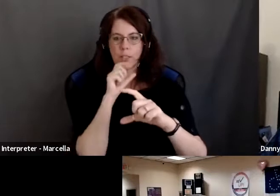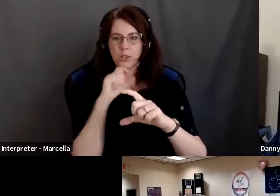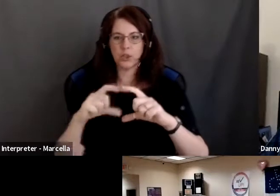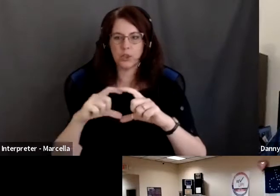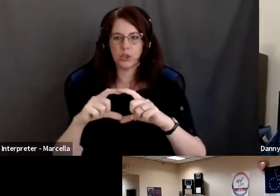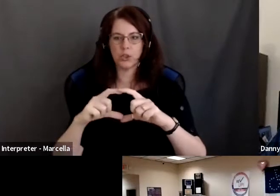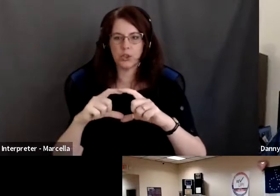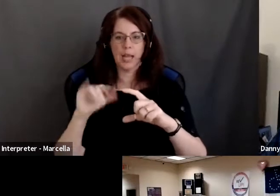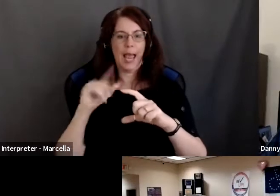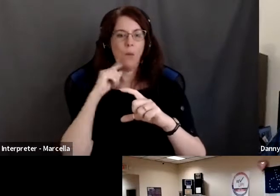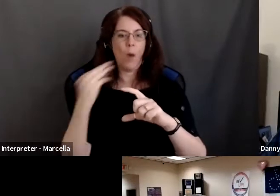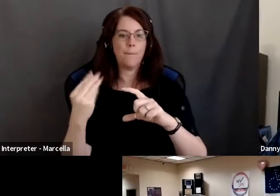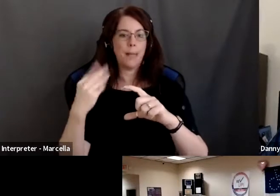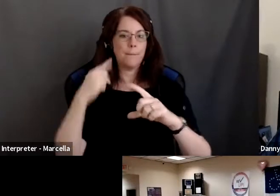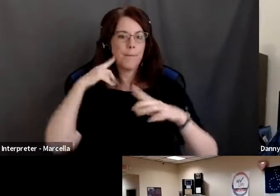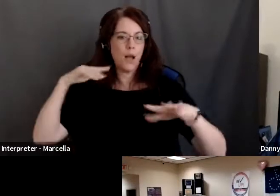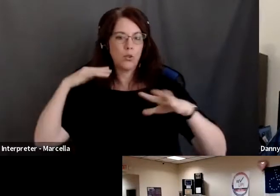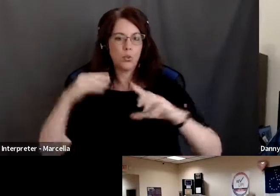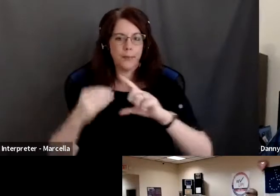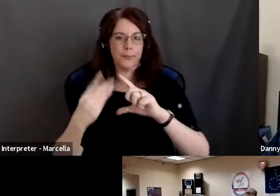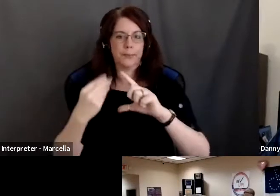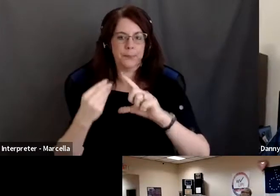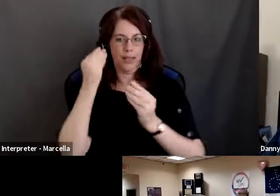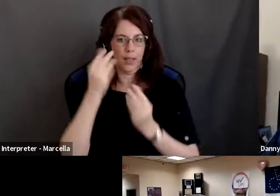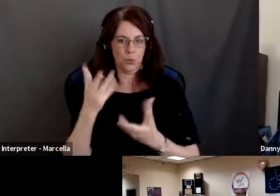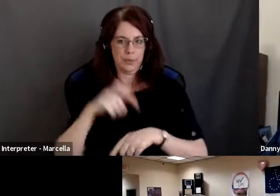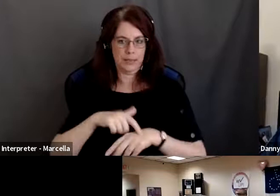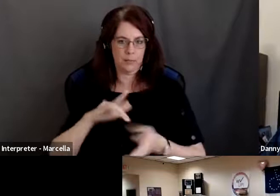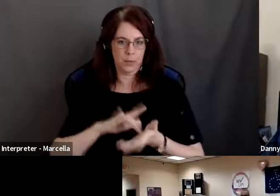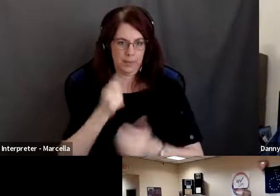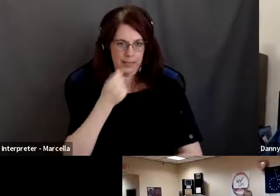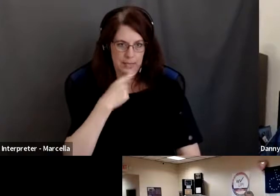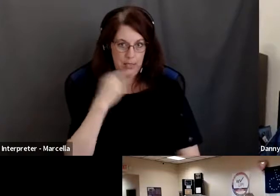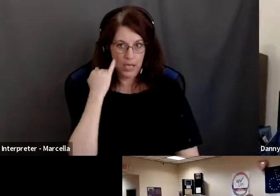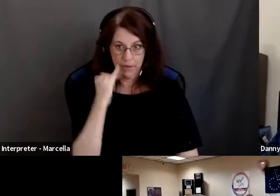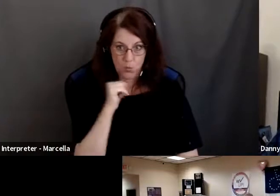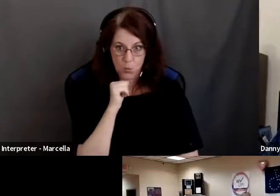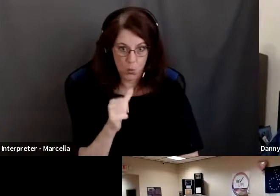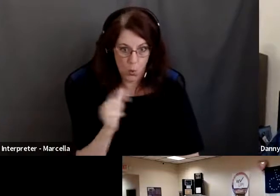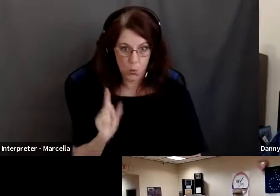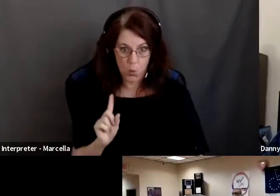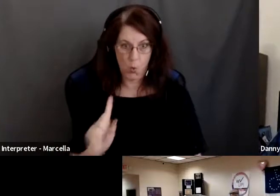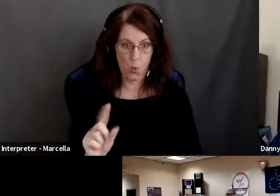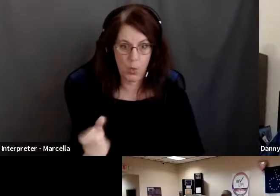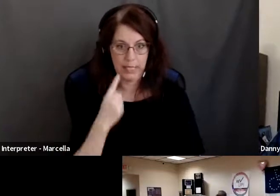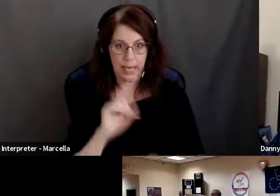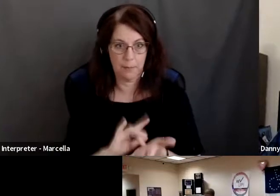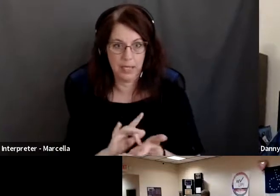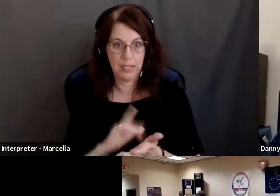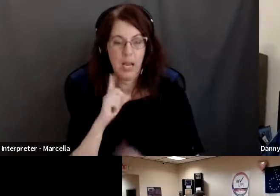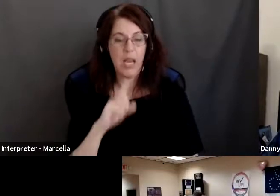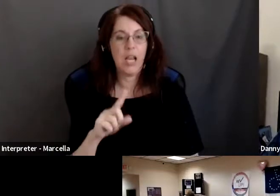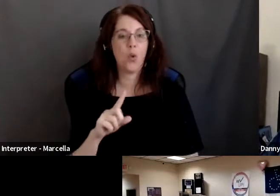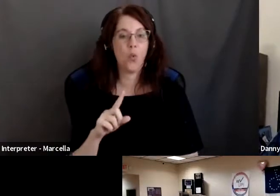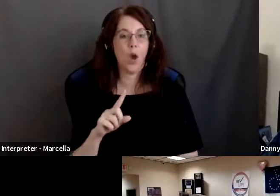it will beep to let you know that it's time to take your medication. If you do not go and take your medication, it will send you a push